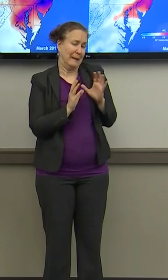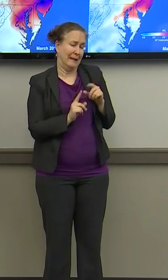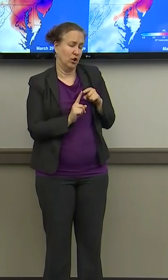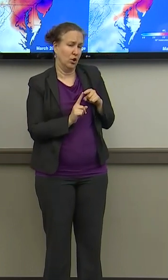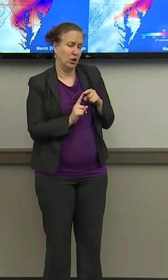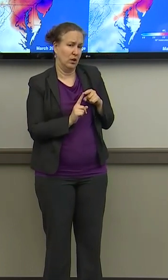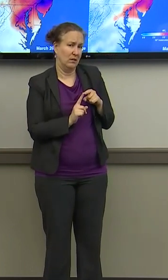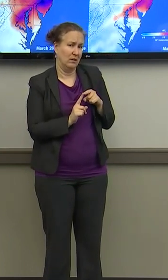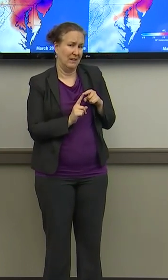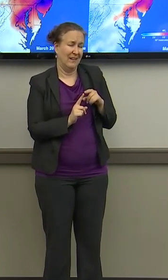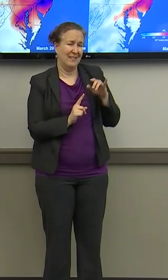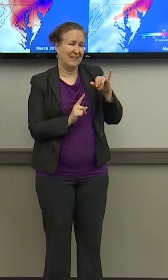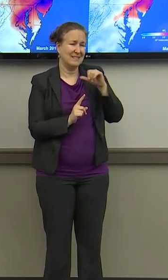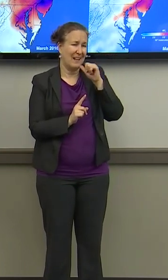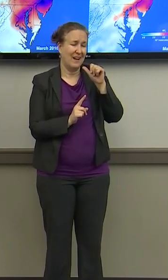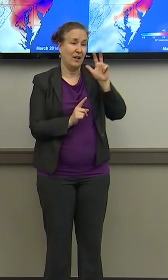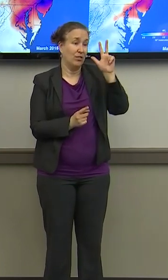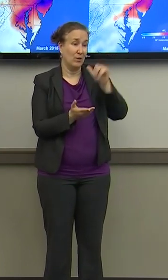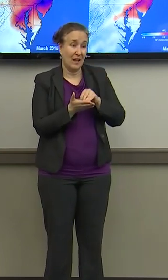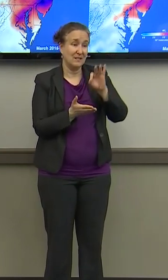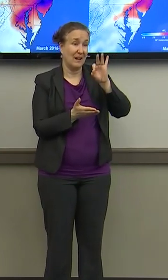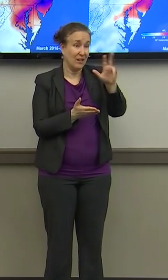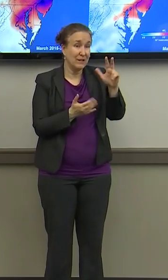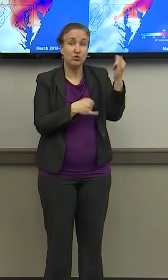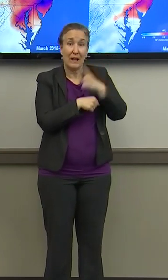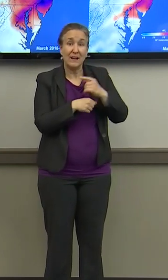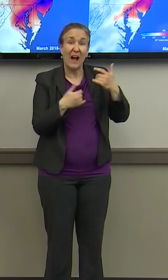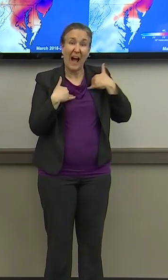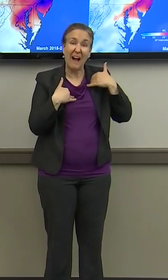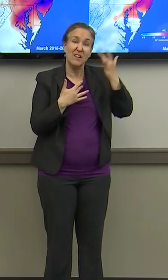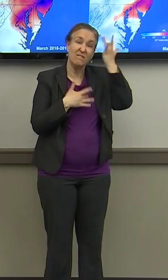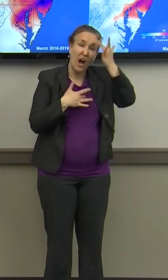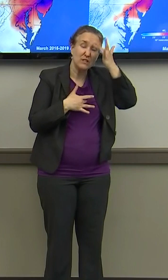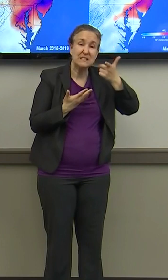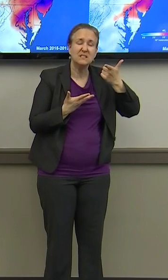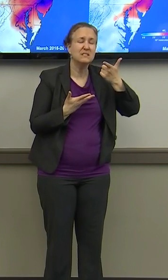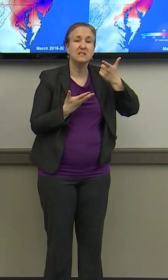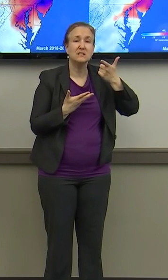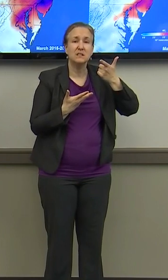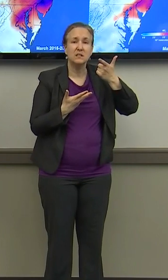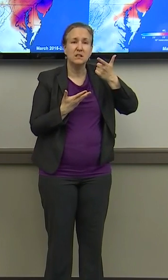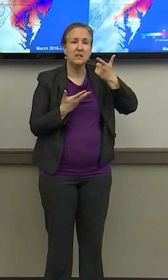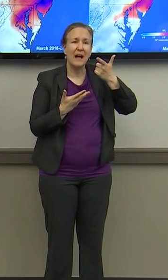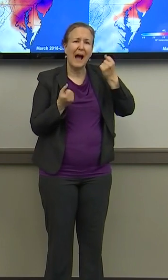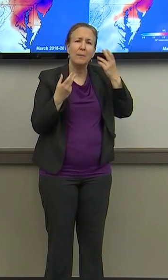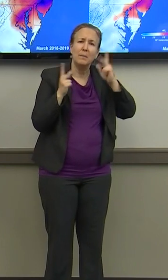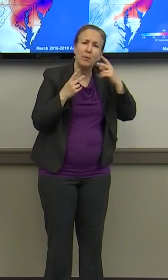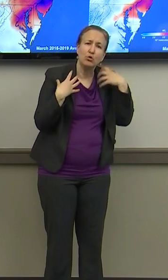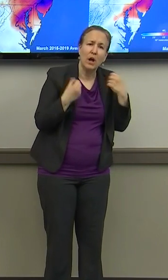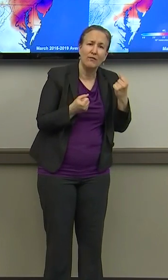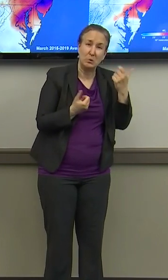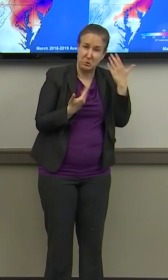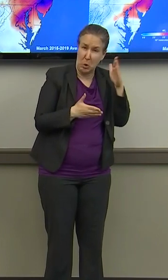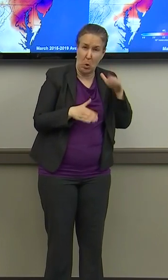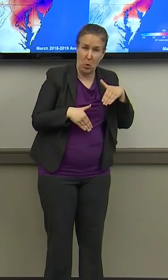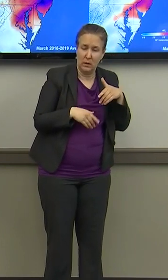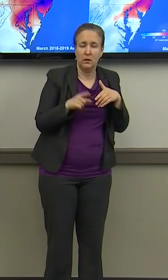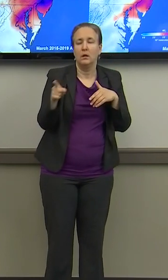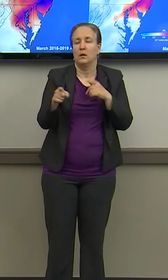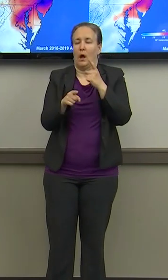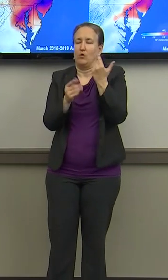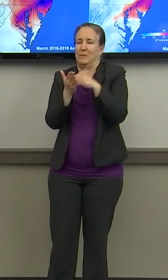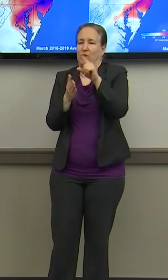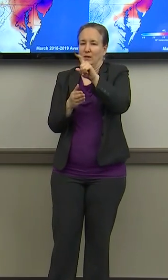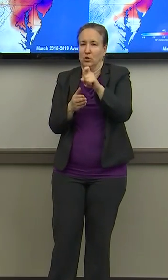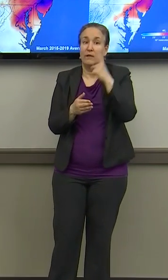not 3,093 today have the virus. We still don't know how many people have recovered. Right. So the question is,